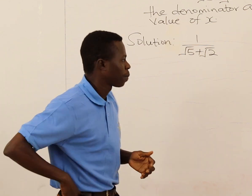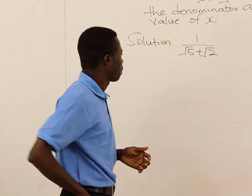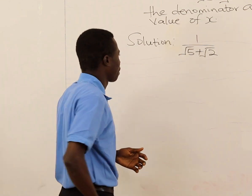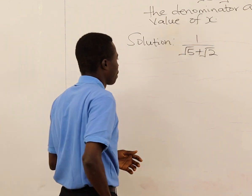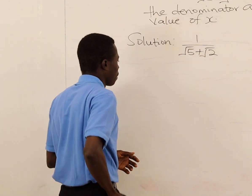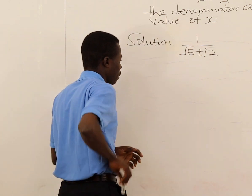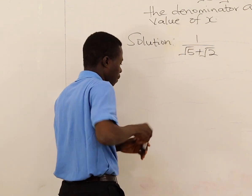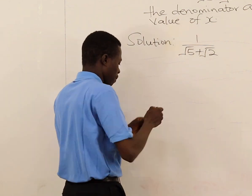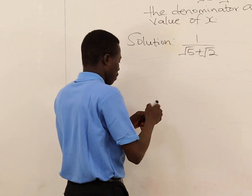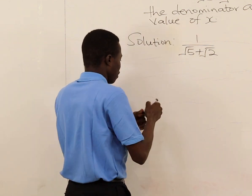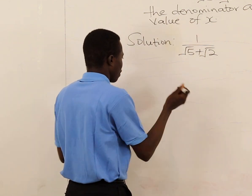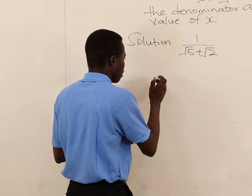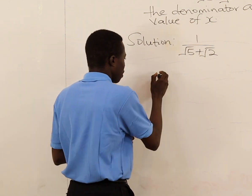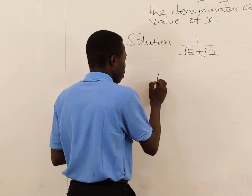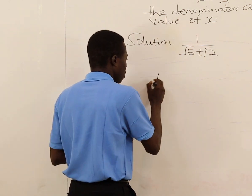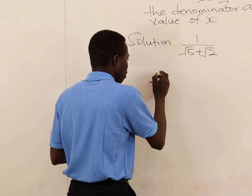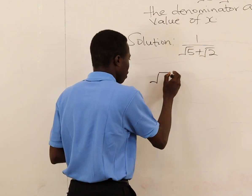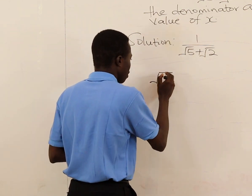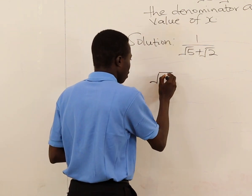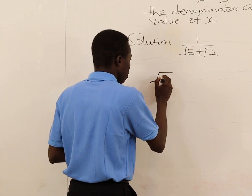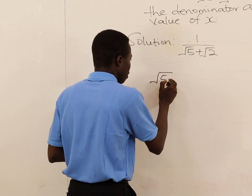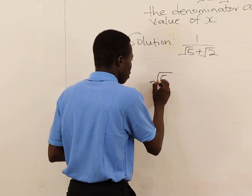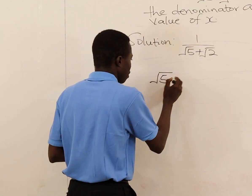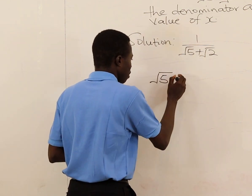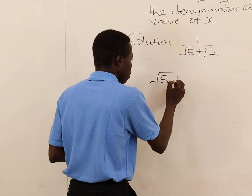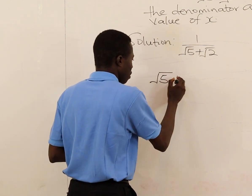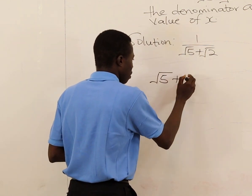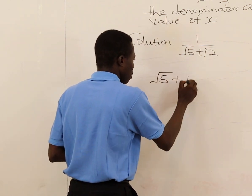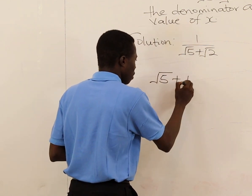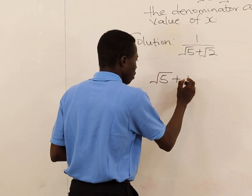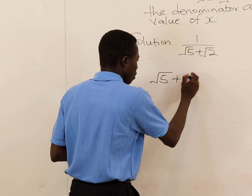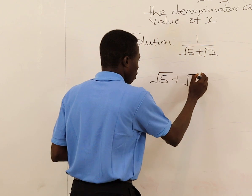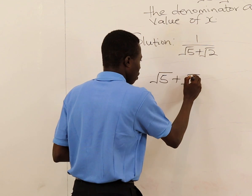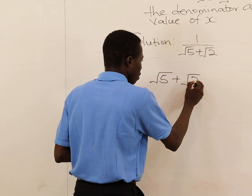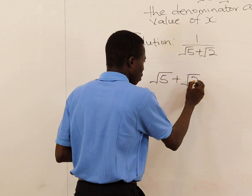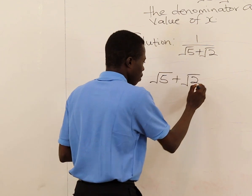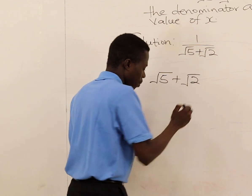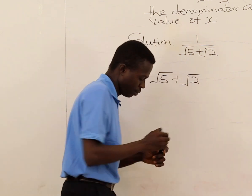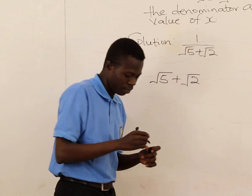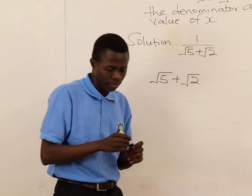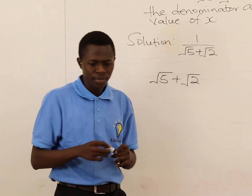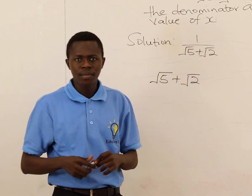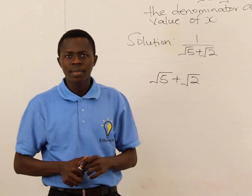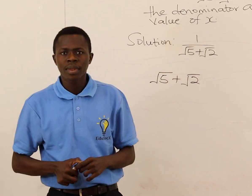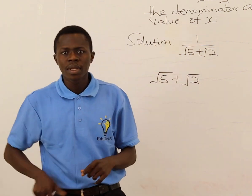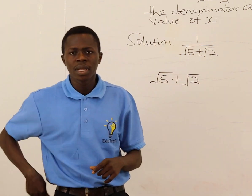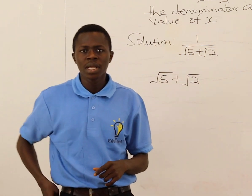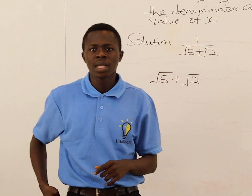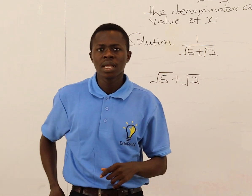Let's write that and see. Square root of 5 plus square root of 2.